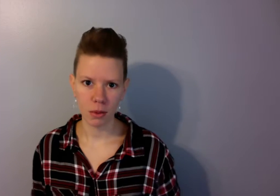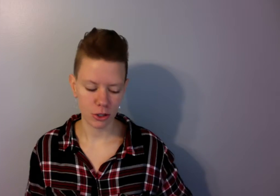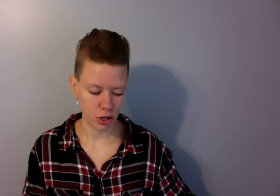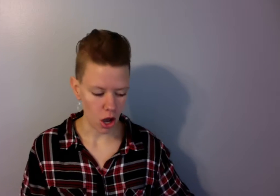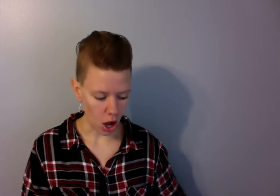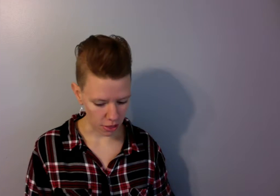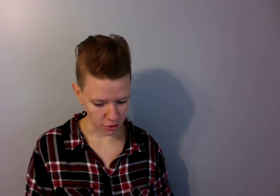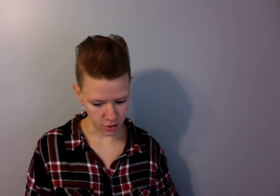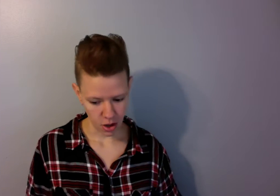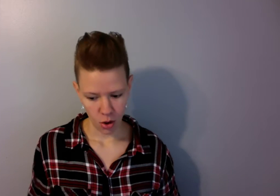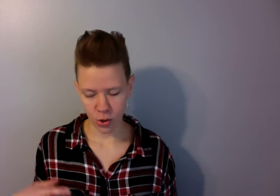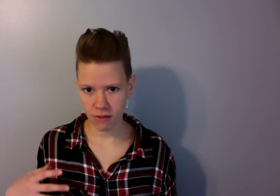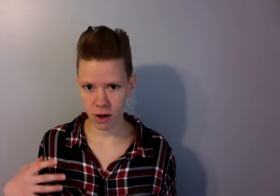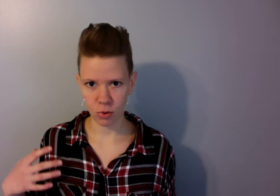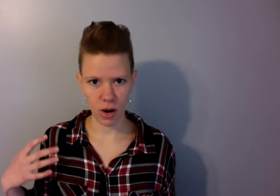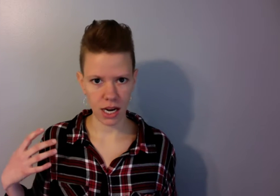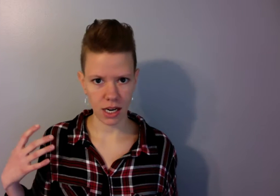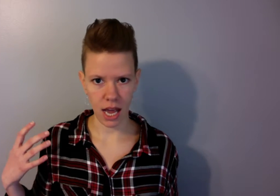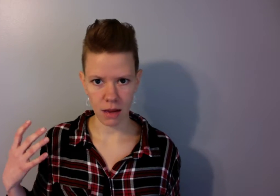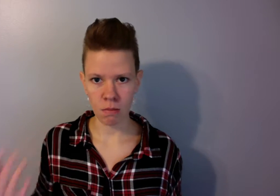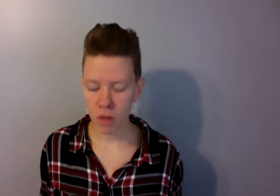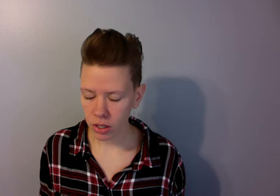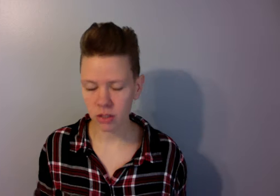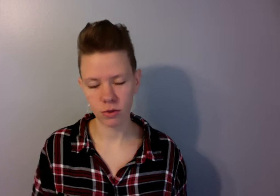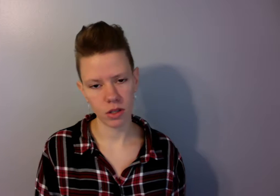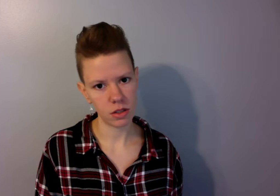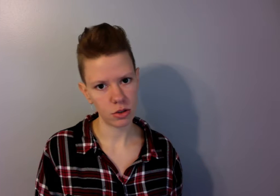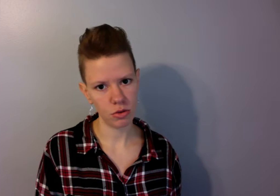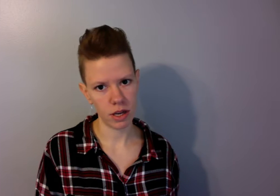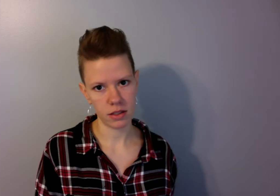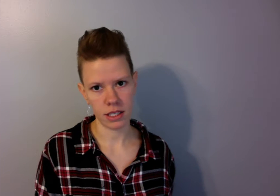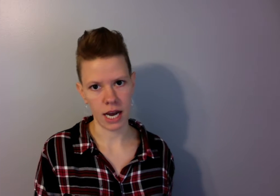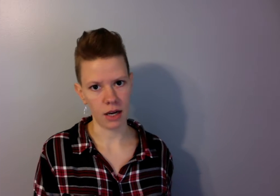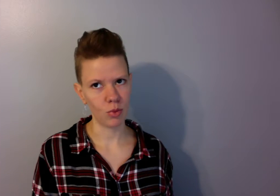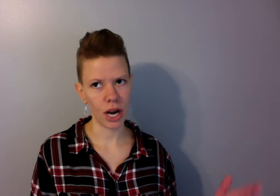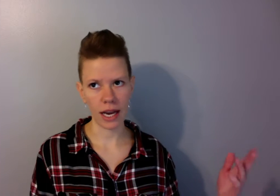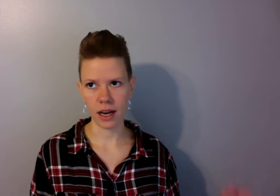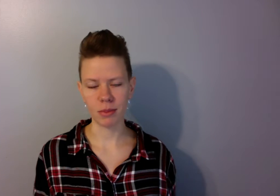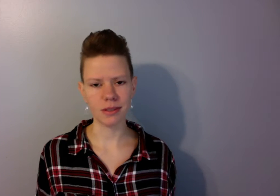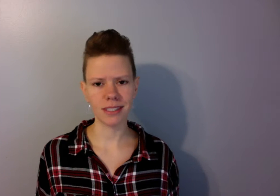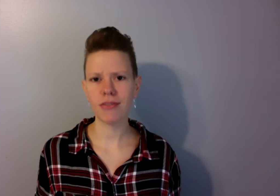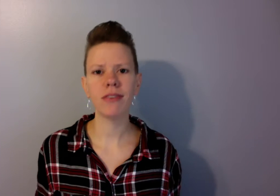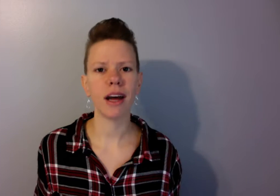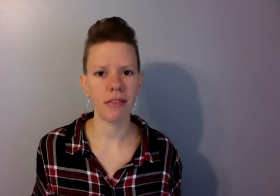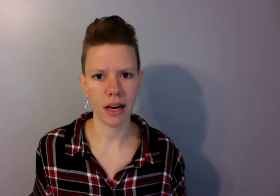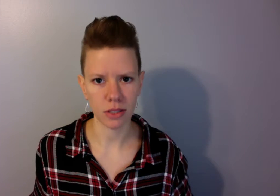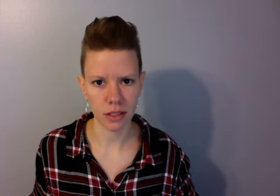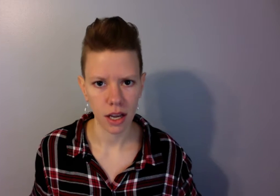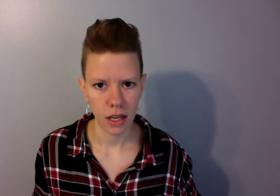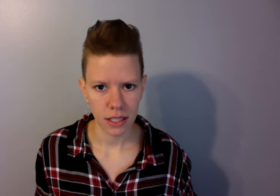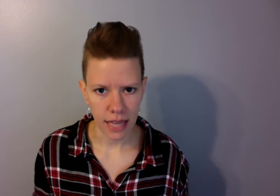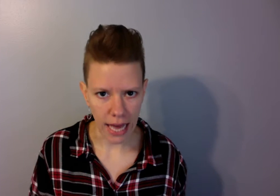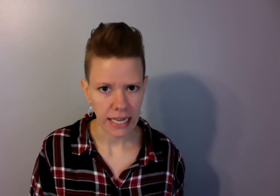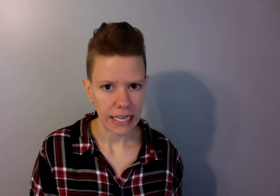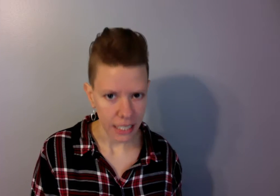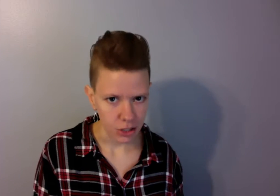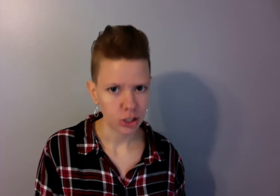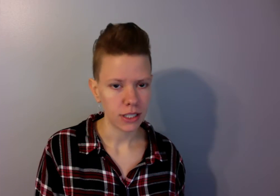published authors. We have helped write and edit millions of words since 2009. We're adding up to 75,000 to that each